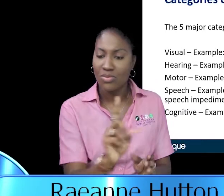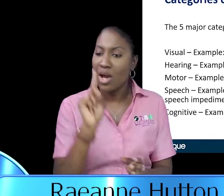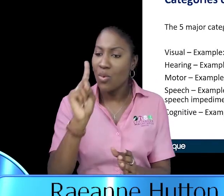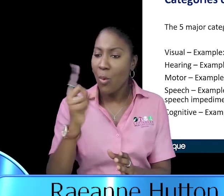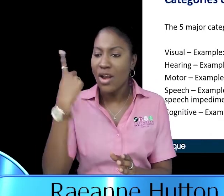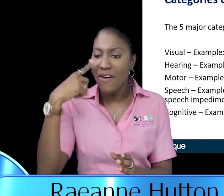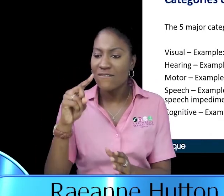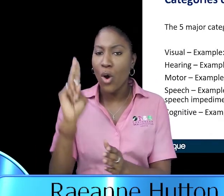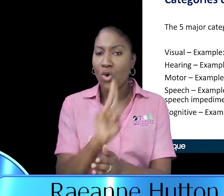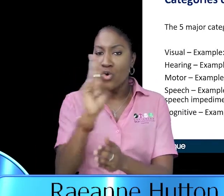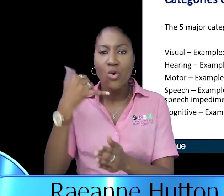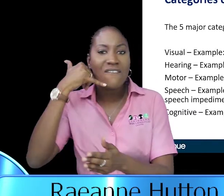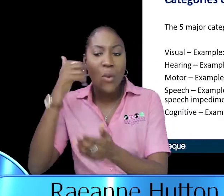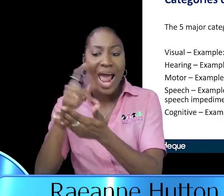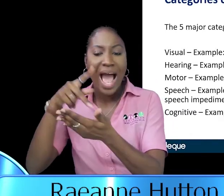And